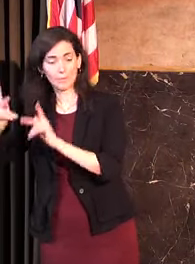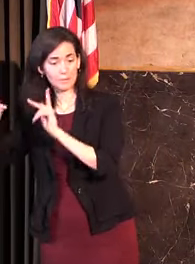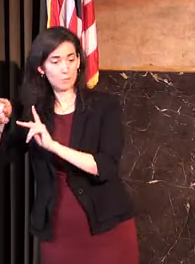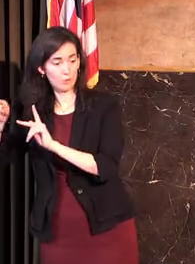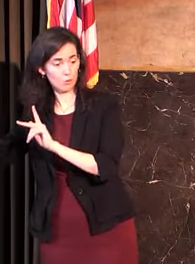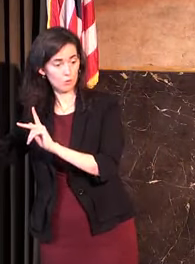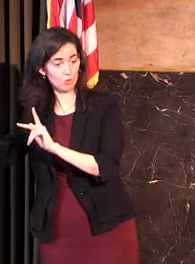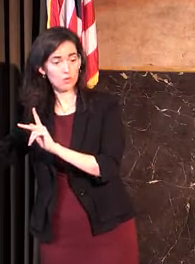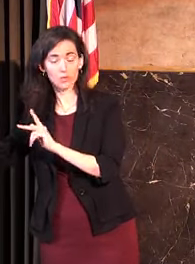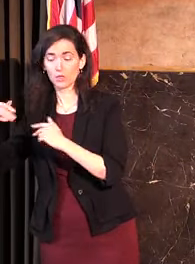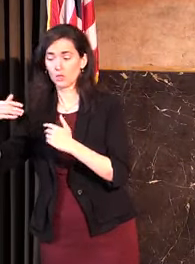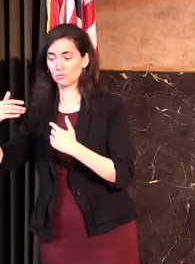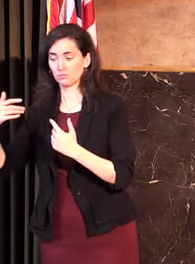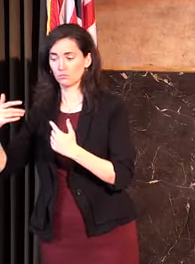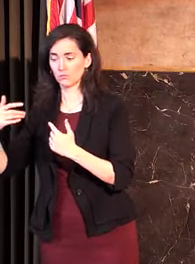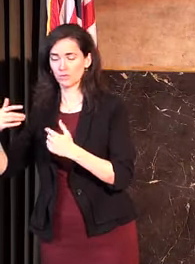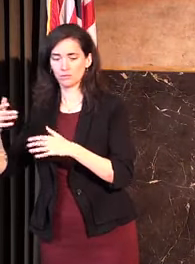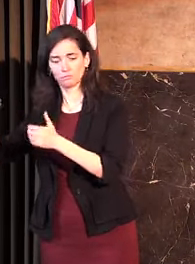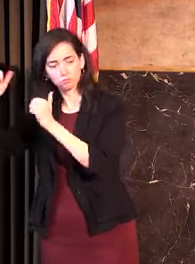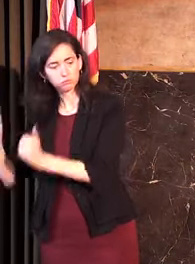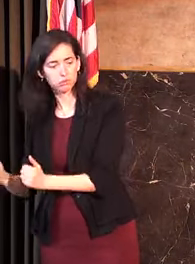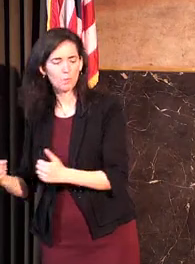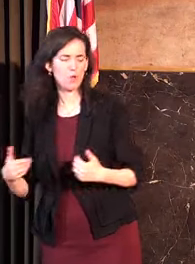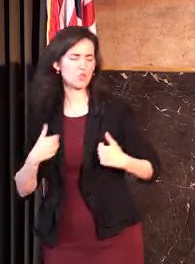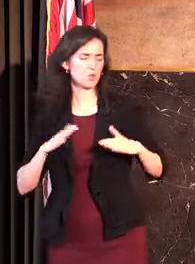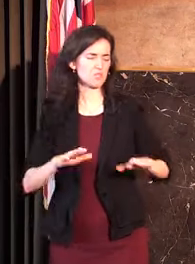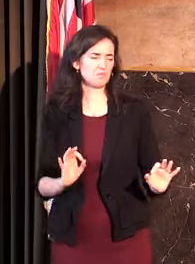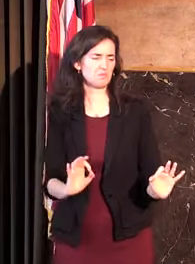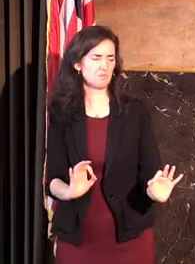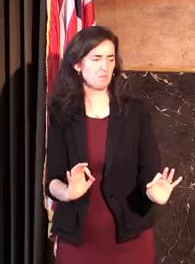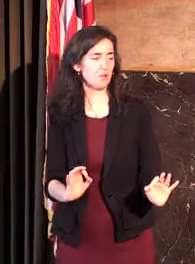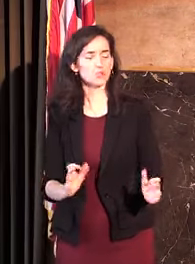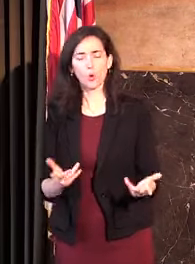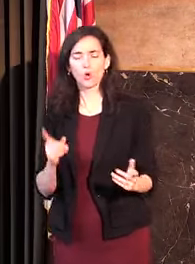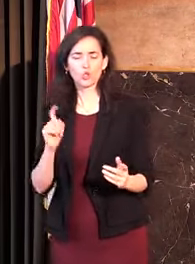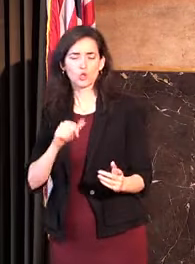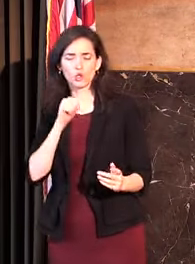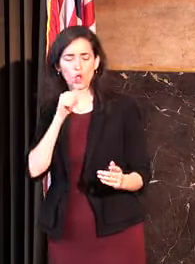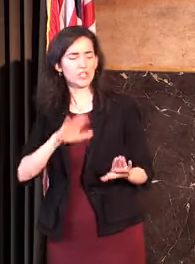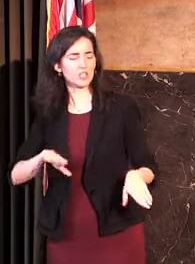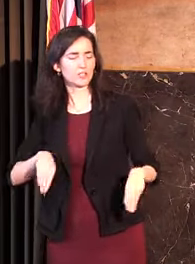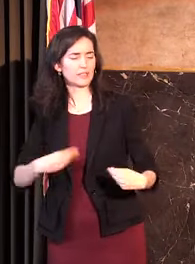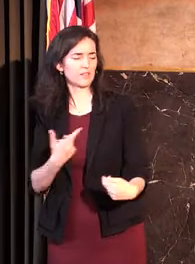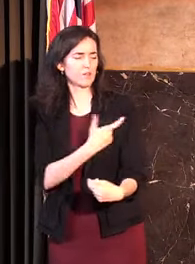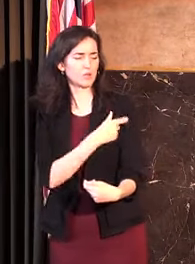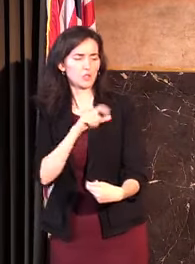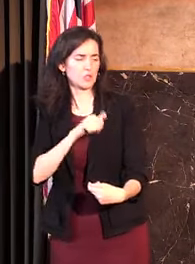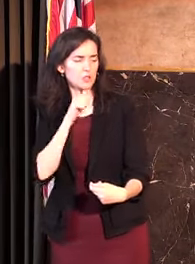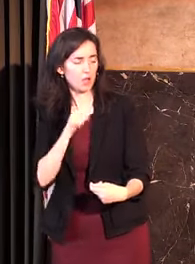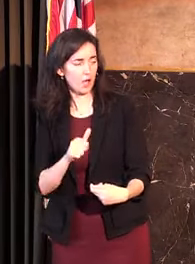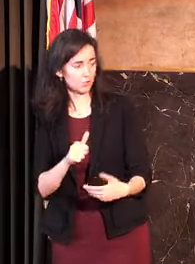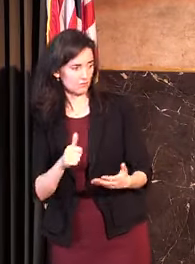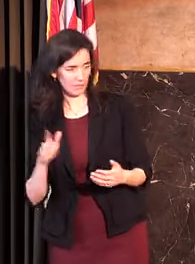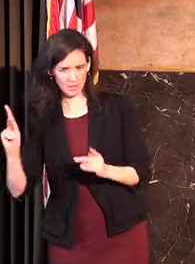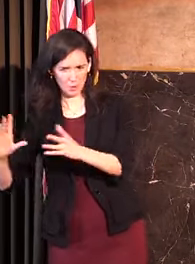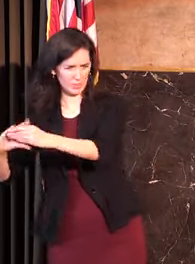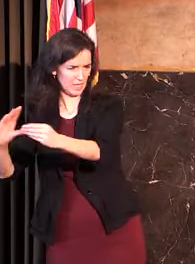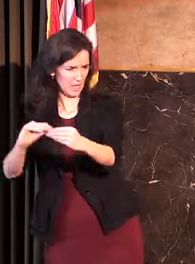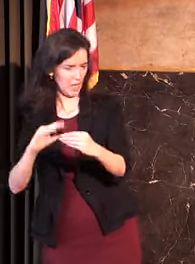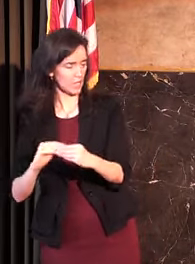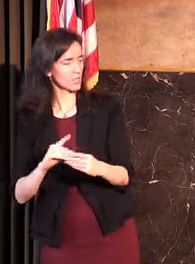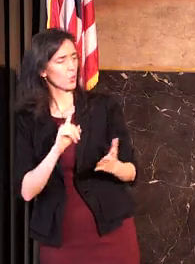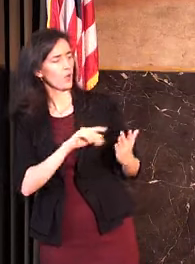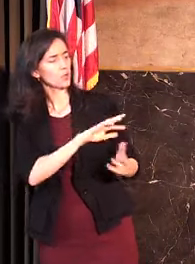this immunization schedule. I want to ask sort of your reaction to this notion that, you know, this isn't a disease that, you